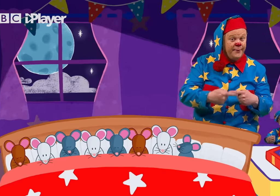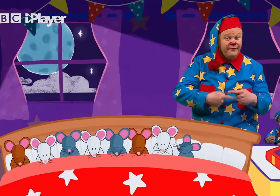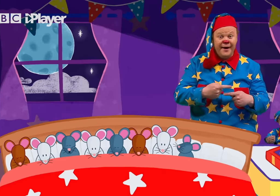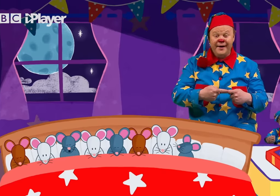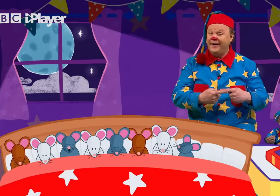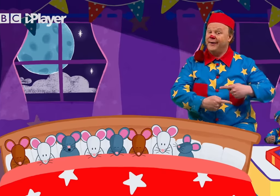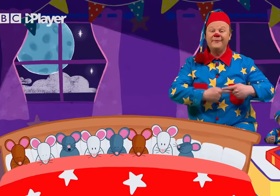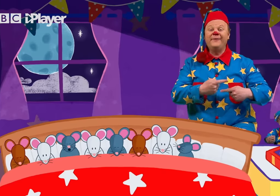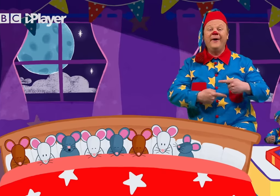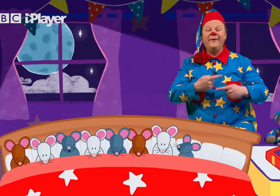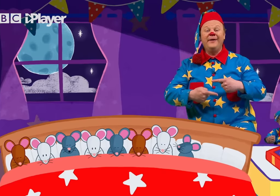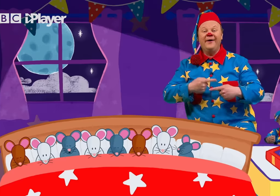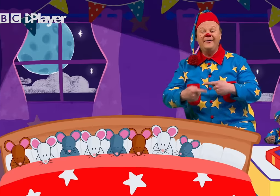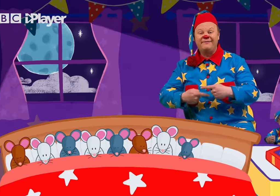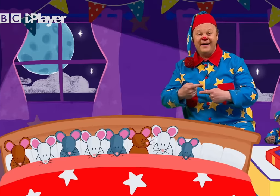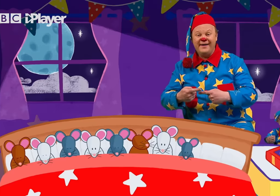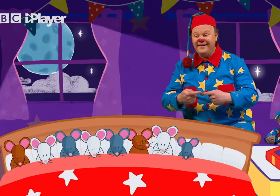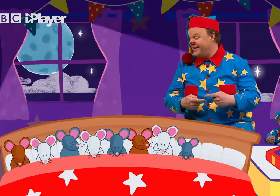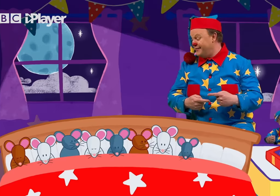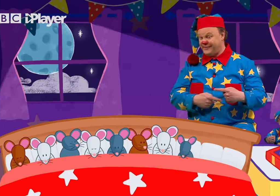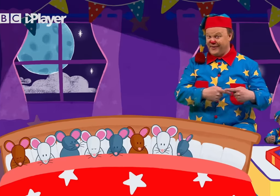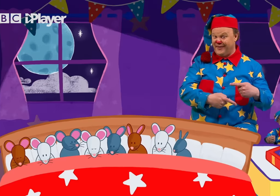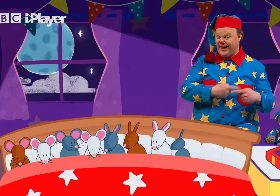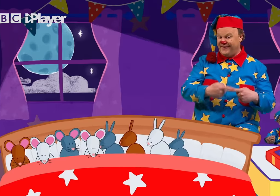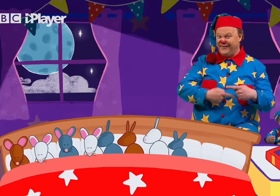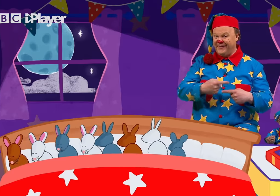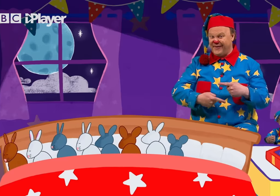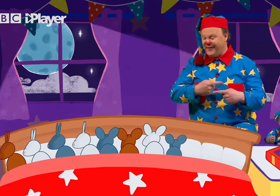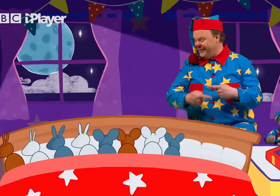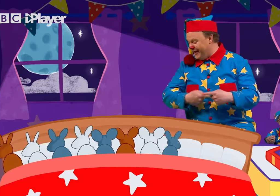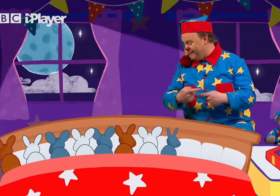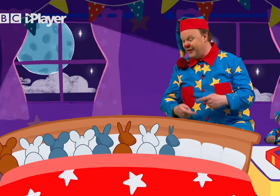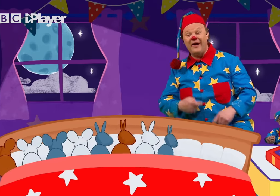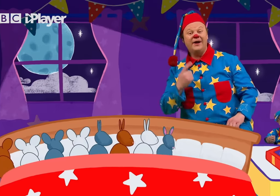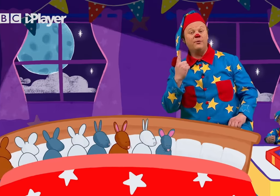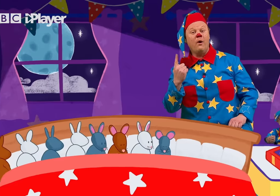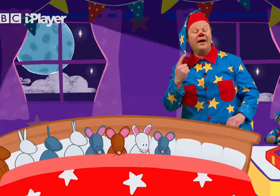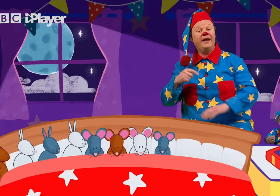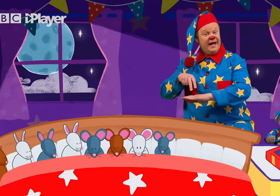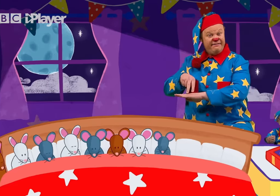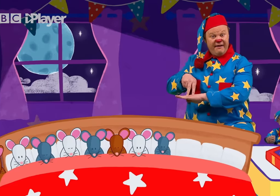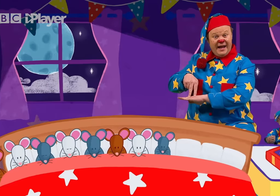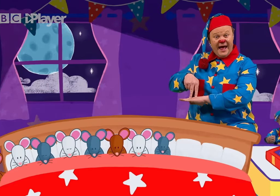over, roll over." So they all rolled over and one fell